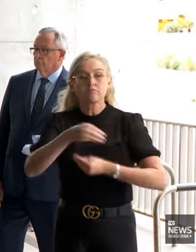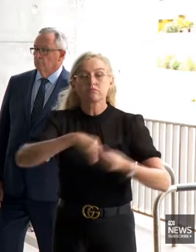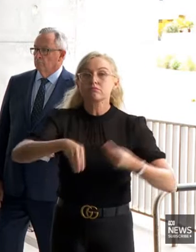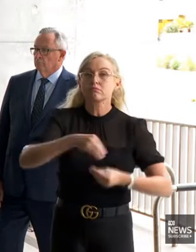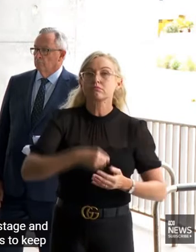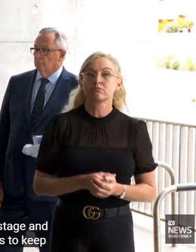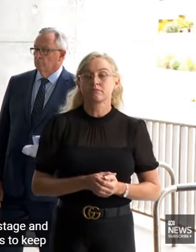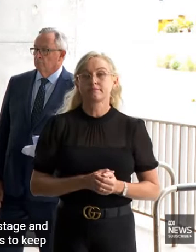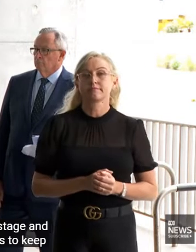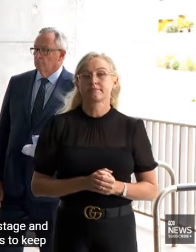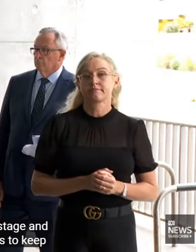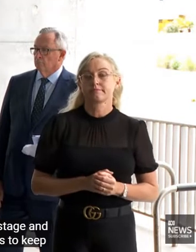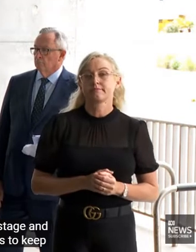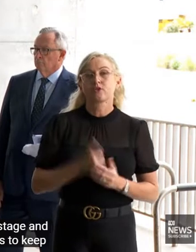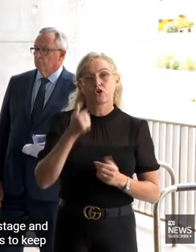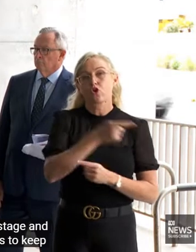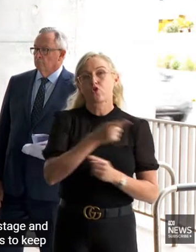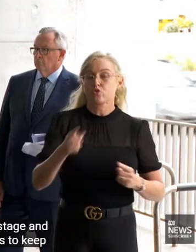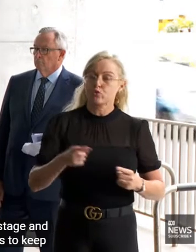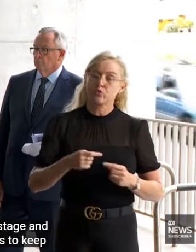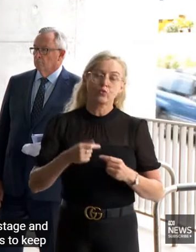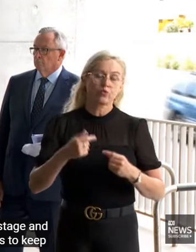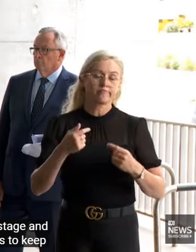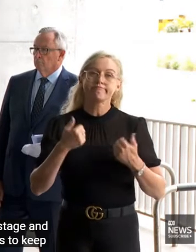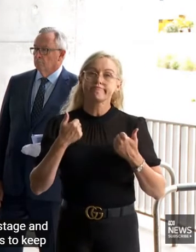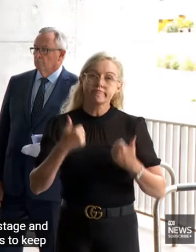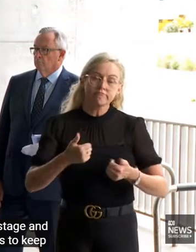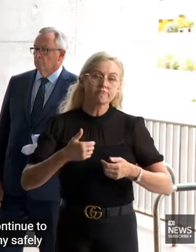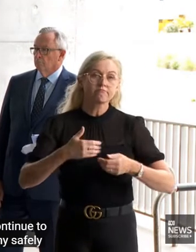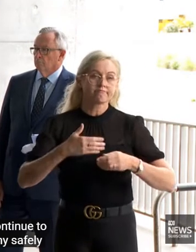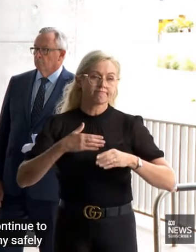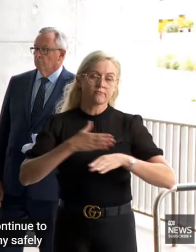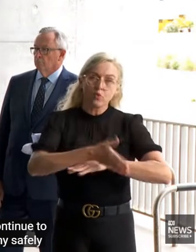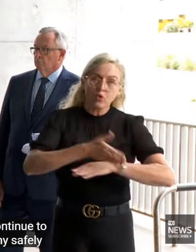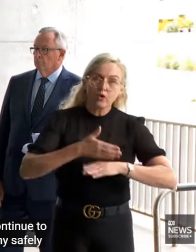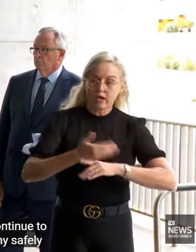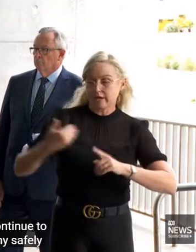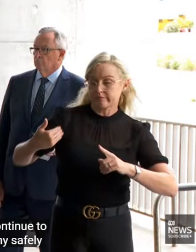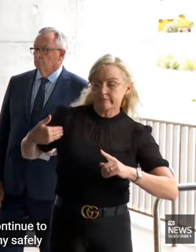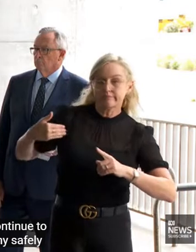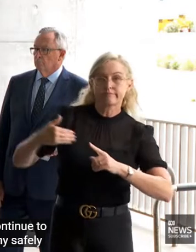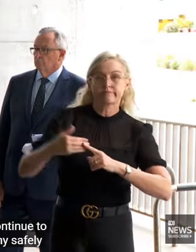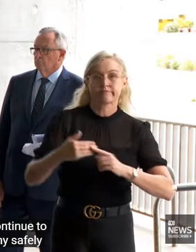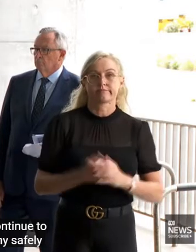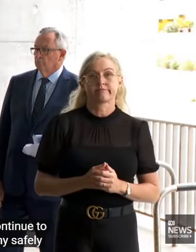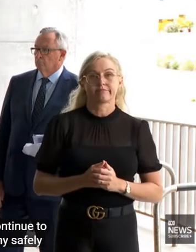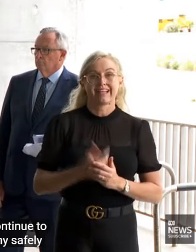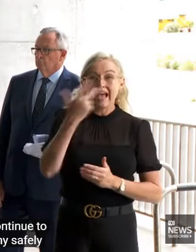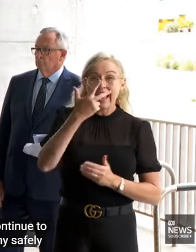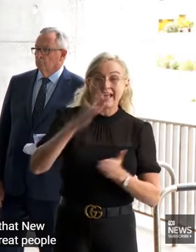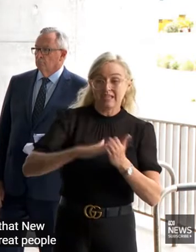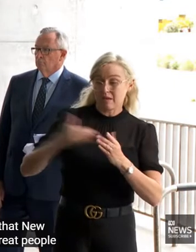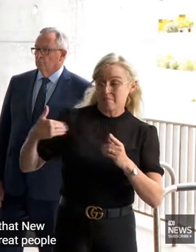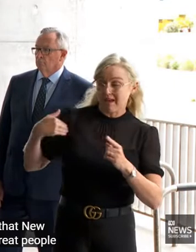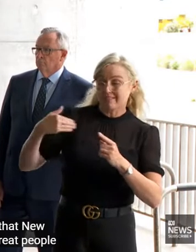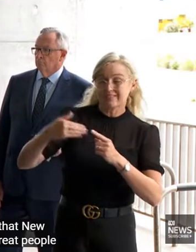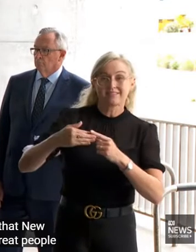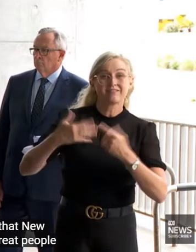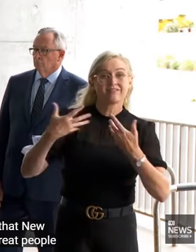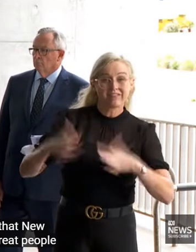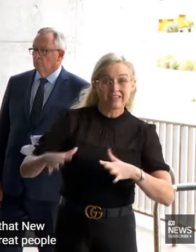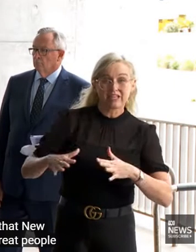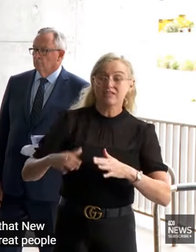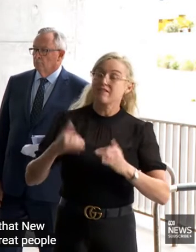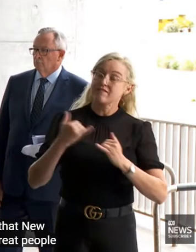great people have made enormous efforts and sacrifices over this period of time. We've got through the last 18 months and 2 years of what's been